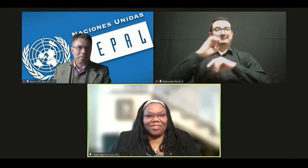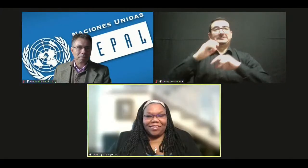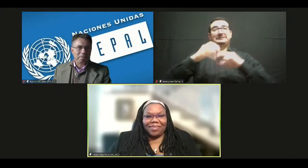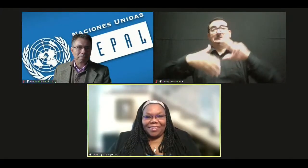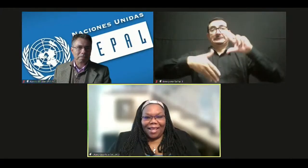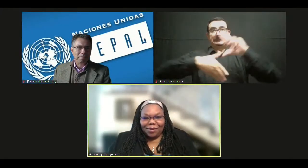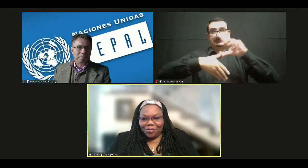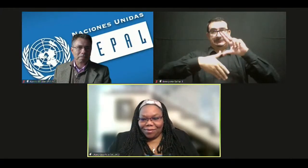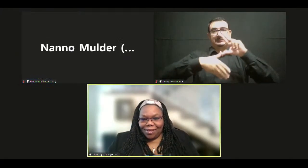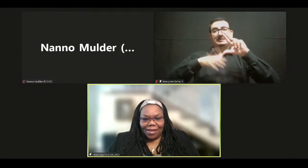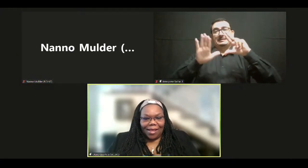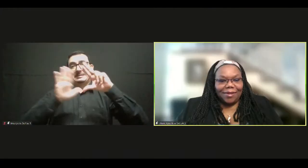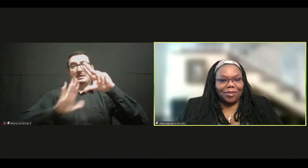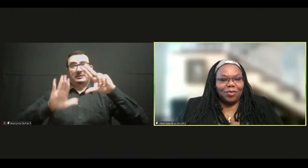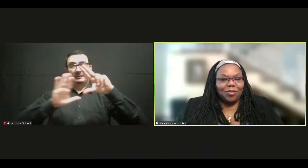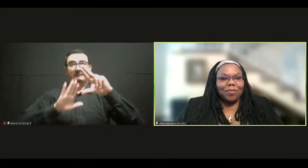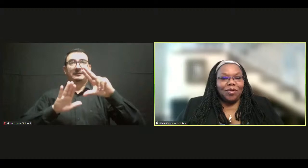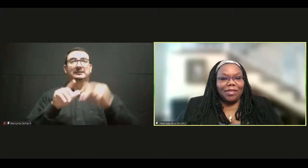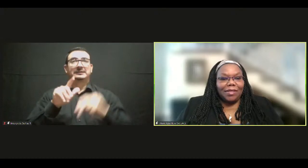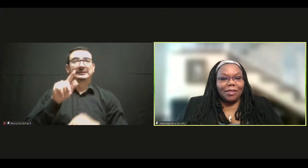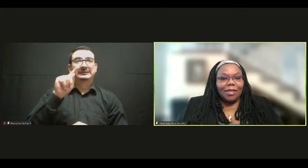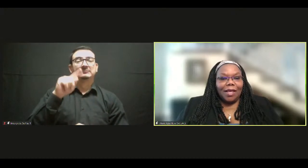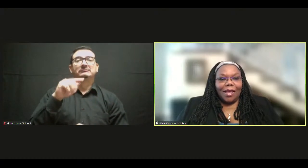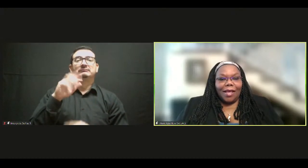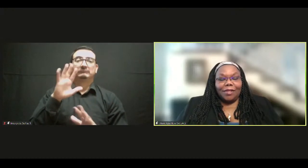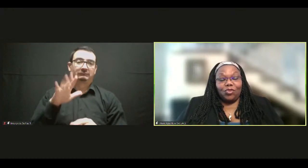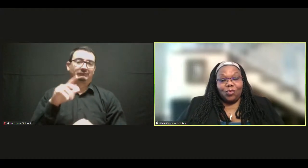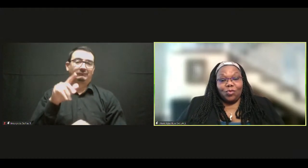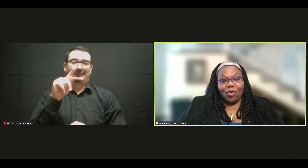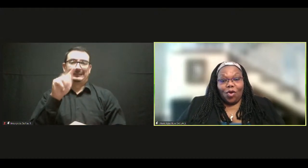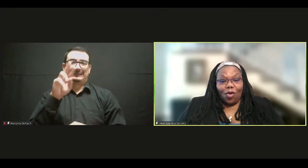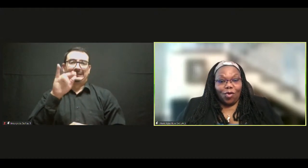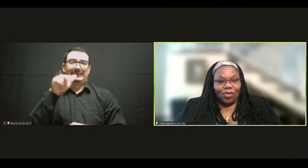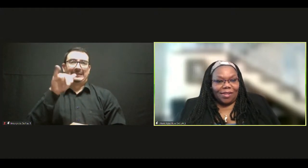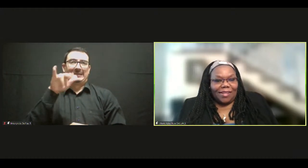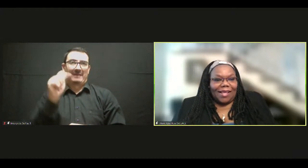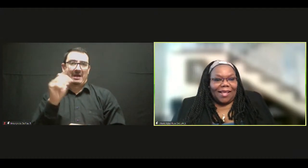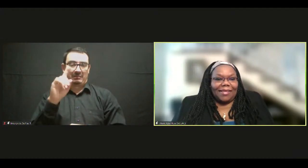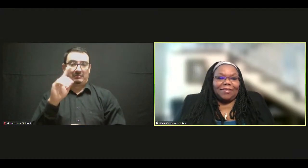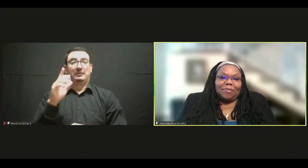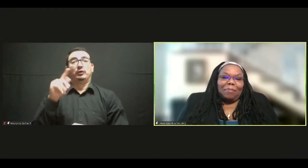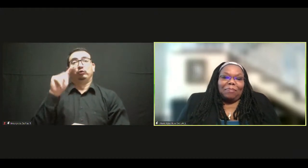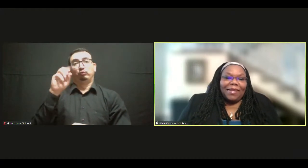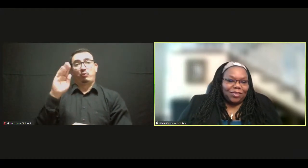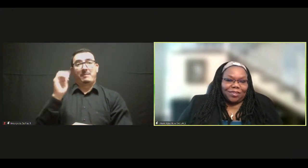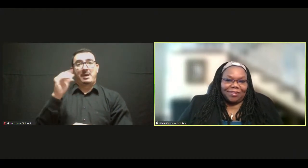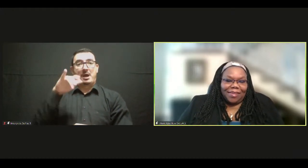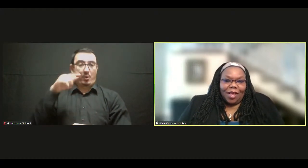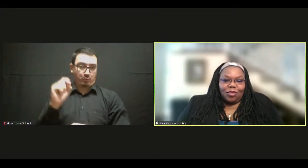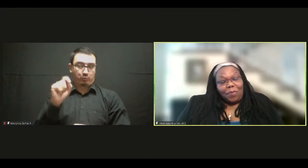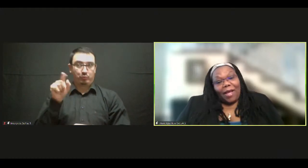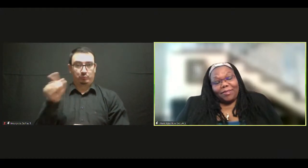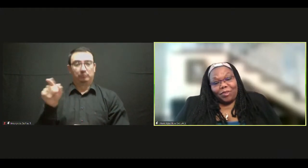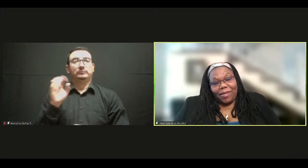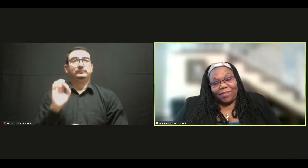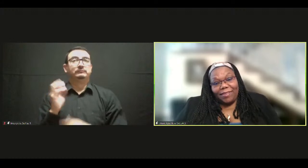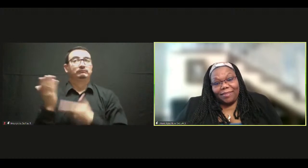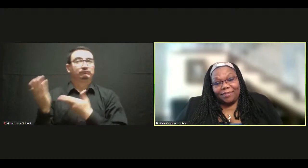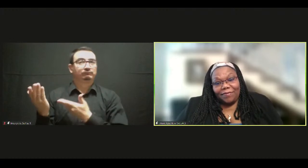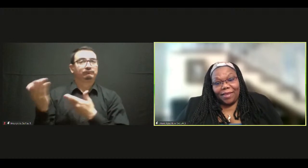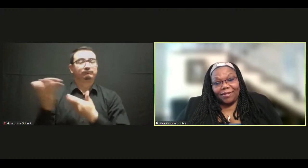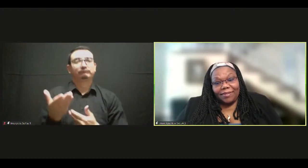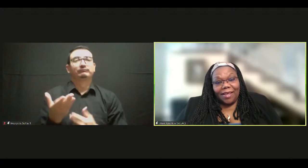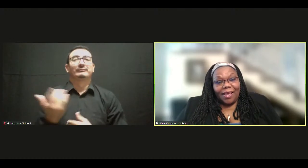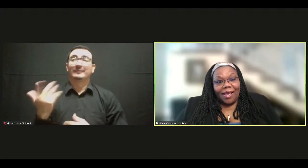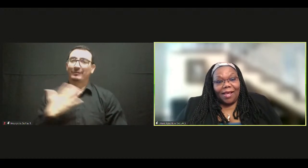much, Nano, and good morning to all. It is my pleasure to participate in